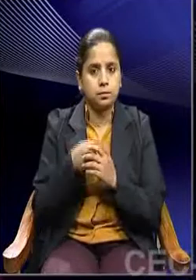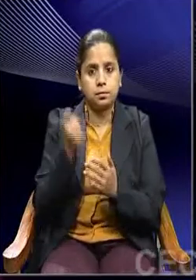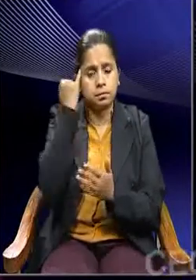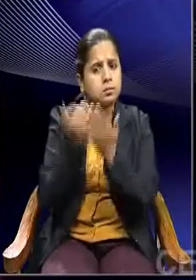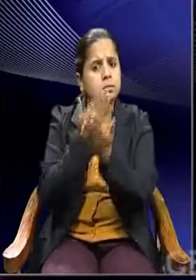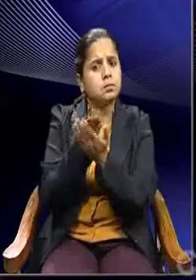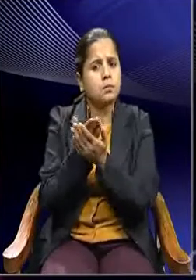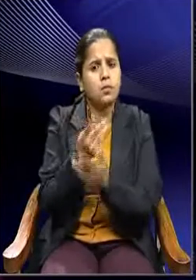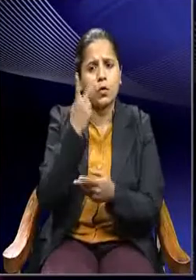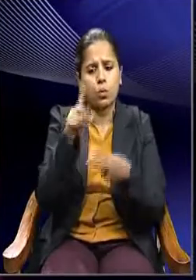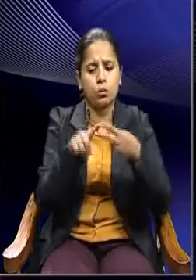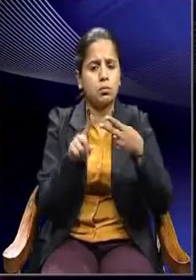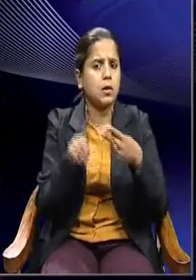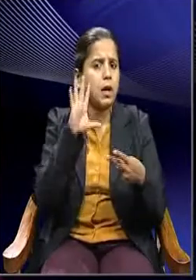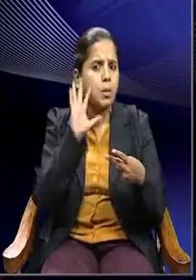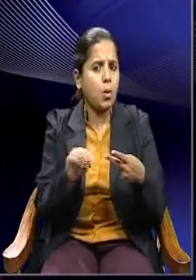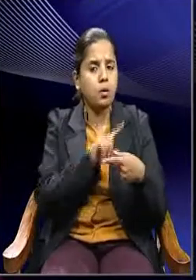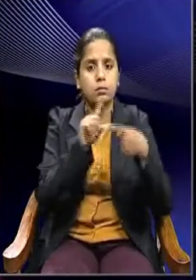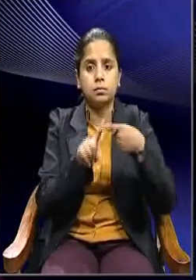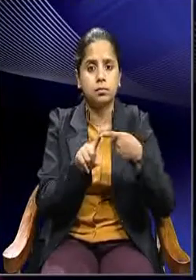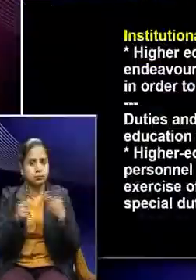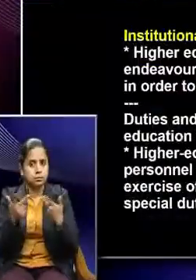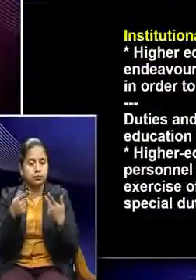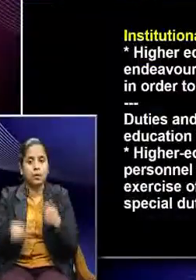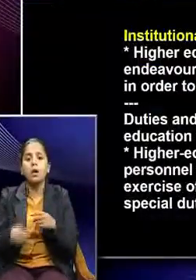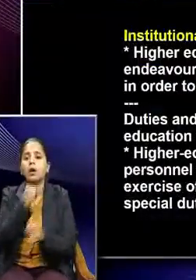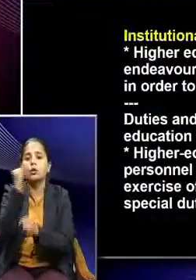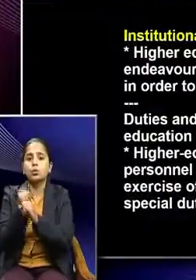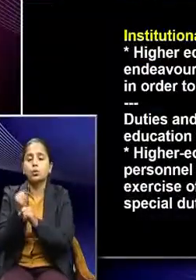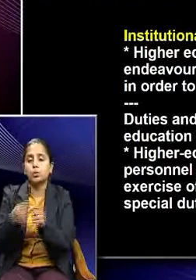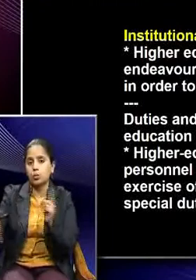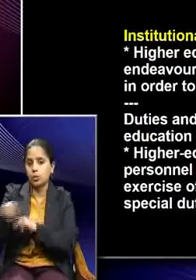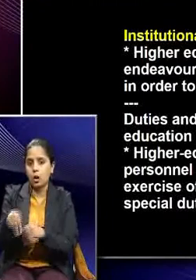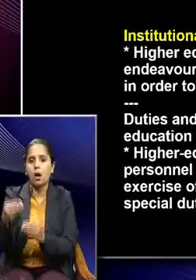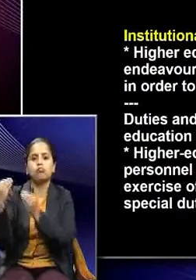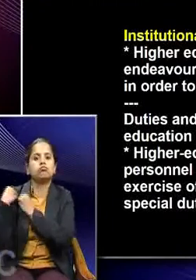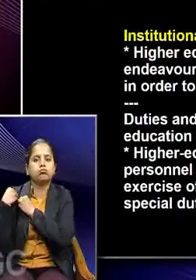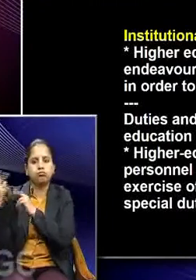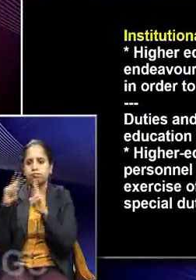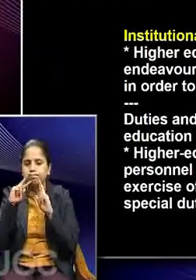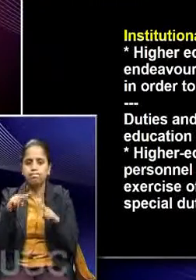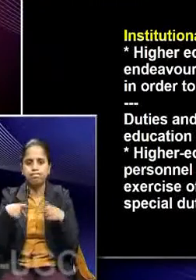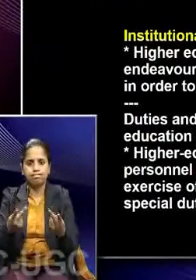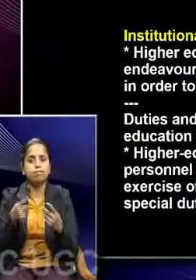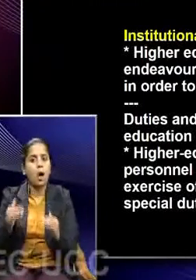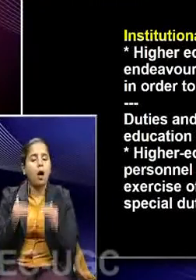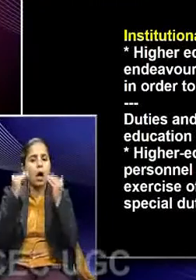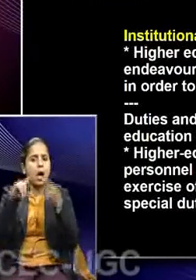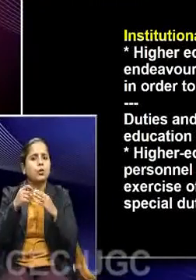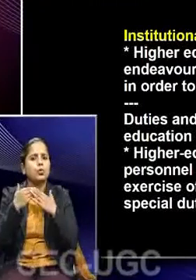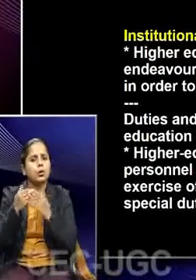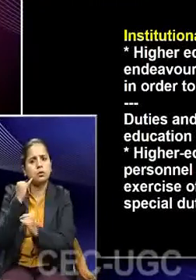recommendation makes two important aspects. Firstly, institutional accountability, that is, higher education institutions